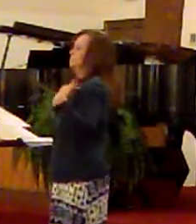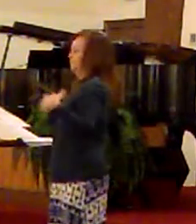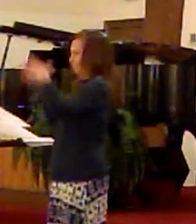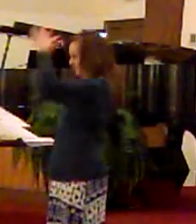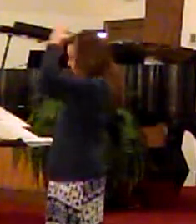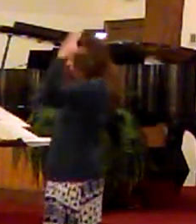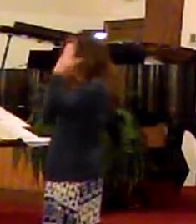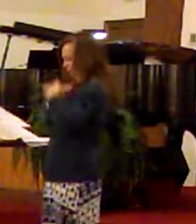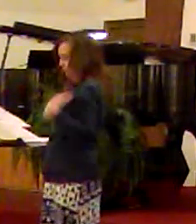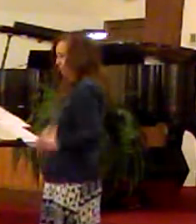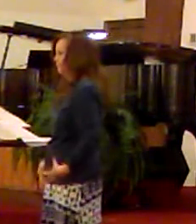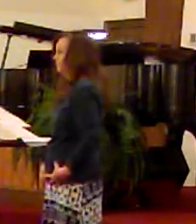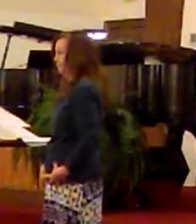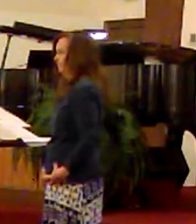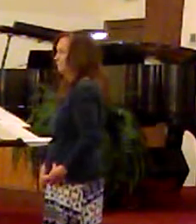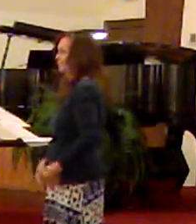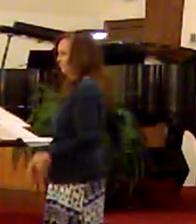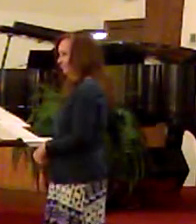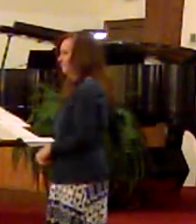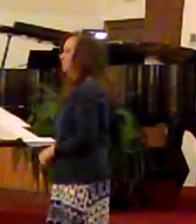us.